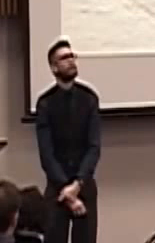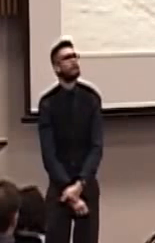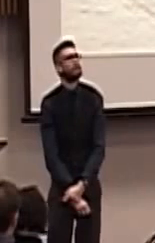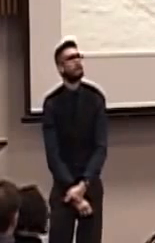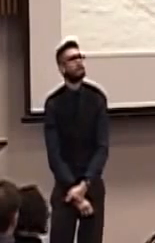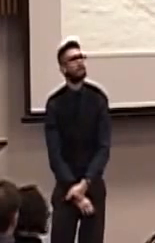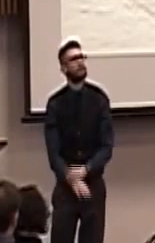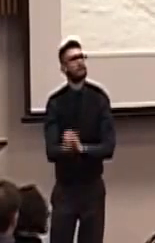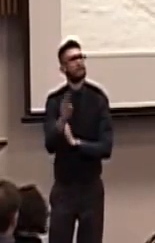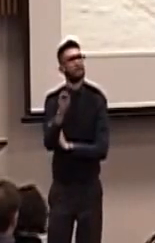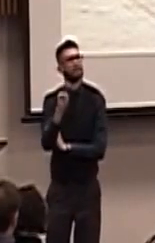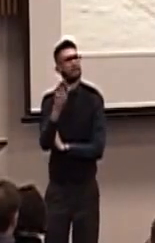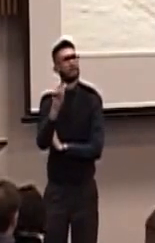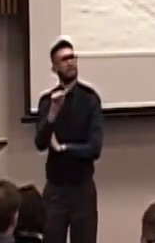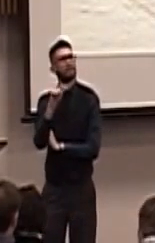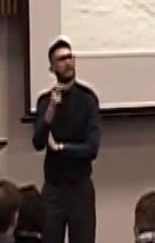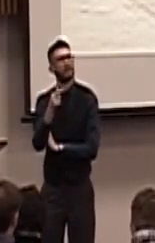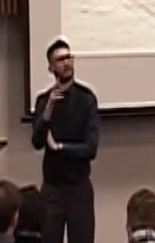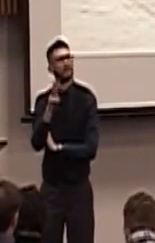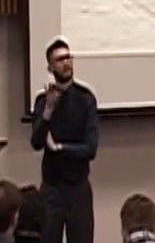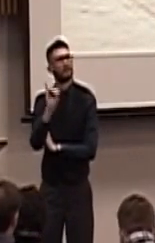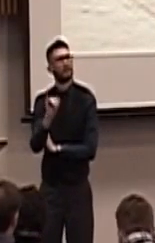Magui is another town where there's a church.